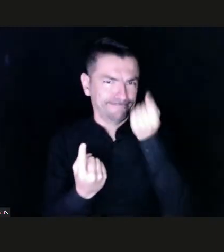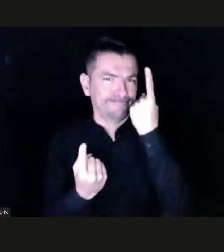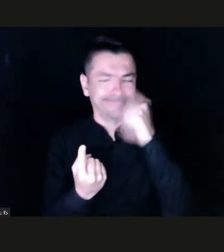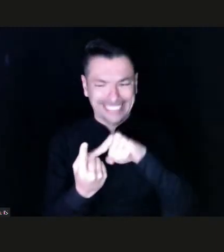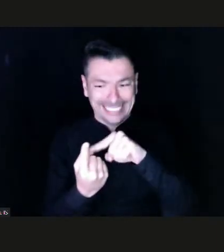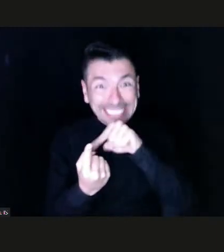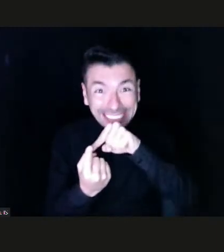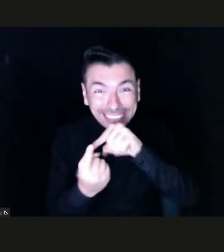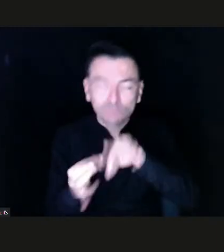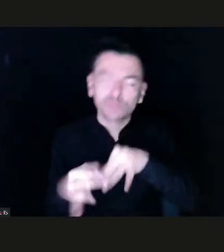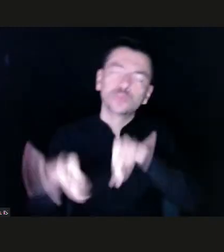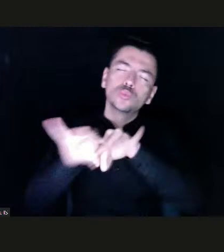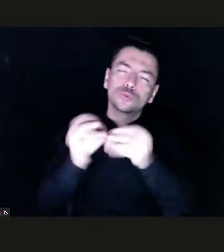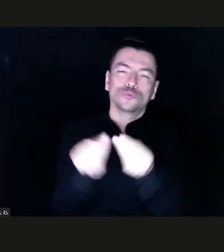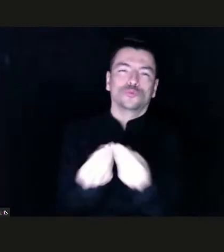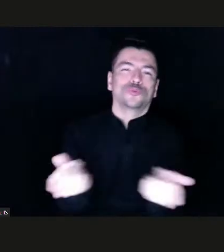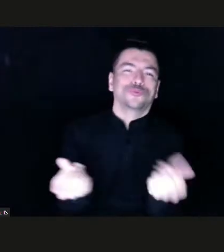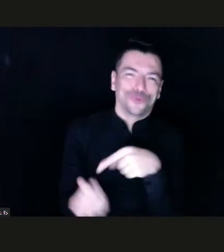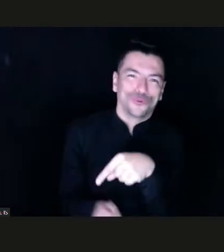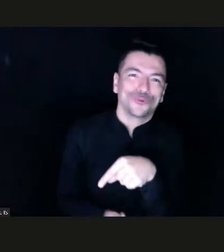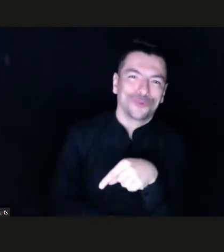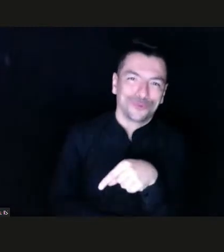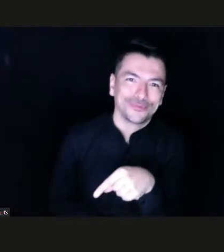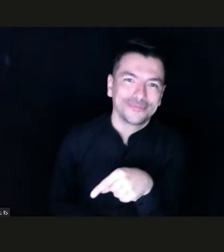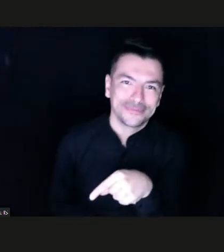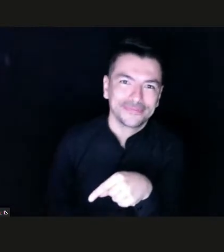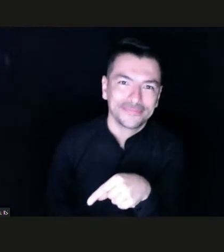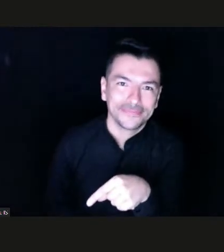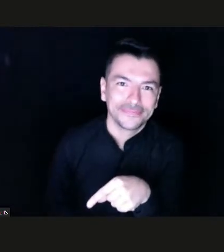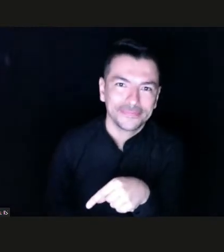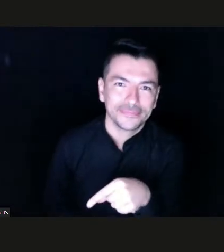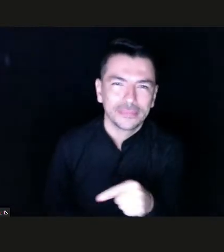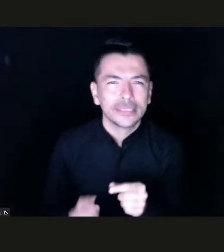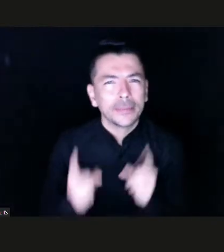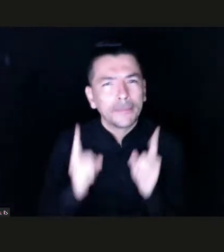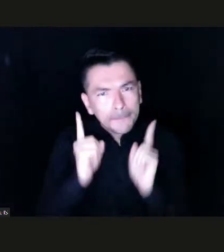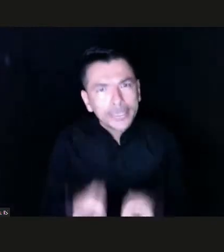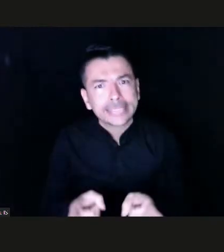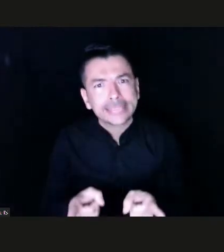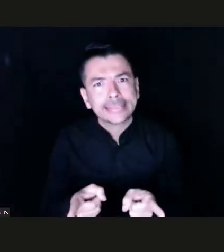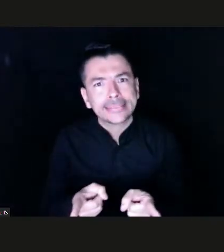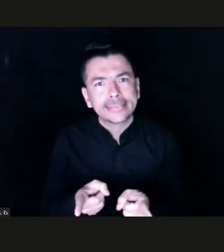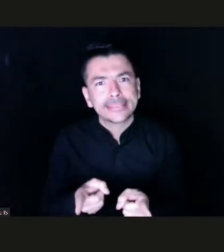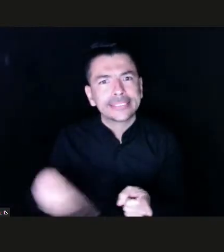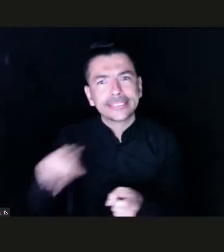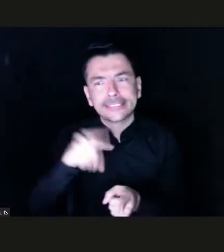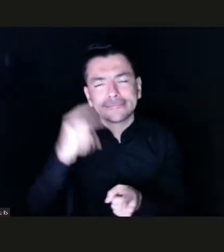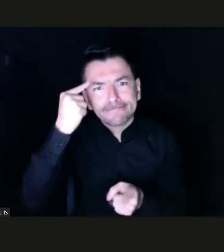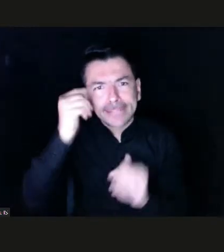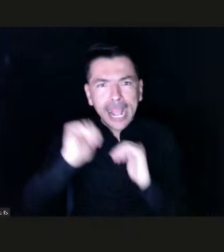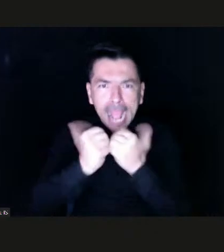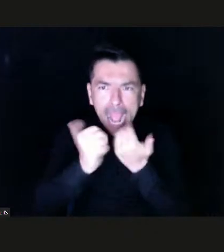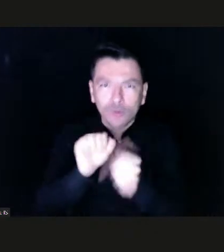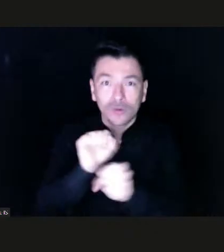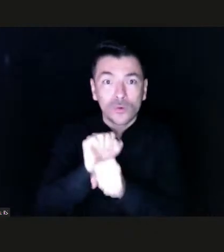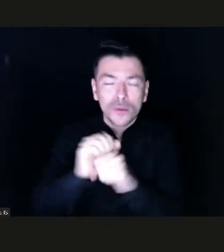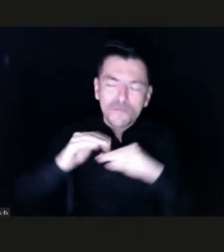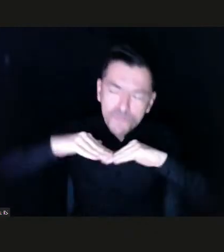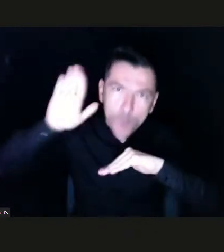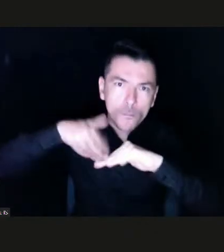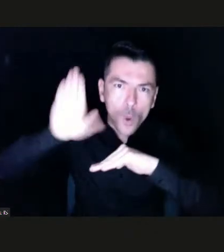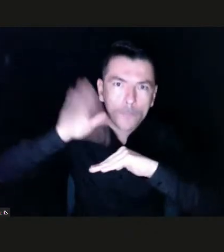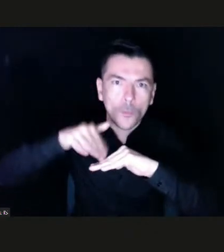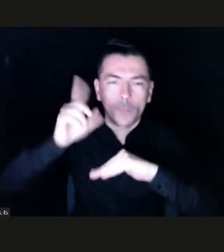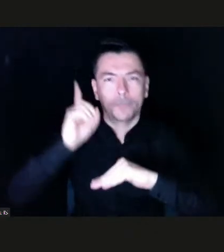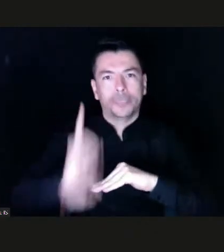total employment in the world. And they account for about 1/4 of world trade. Furthermore,